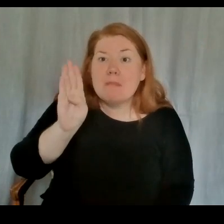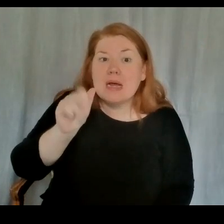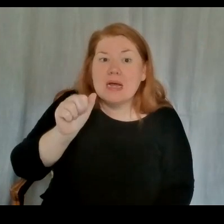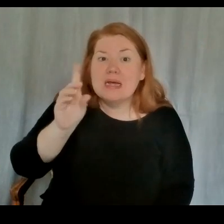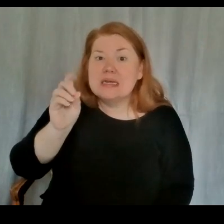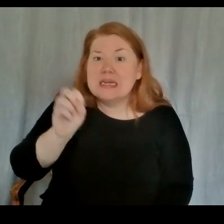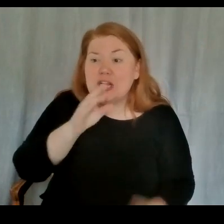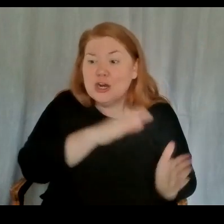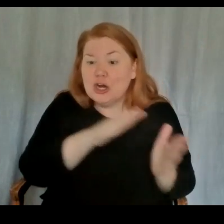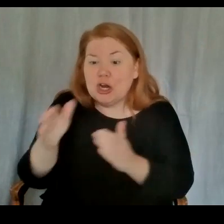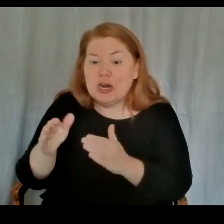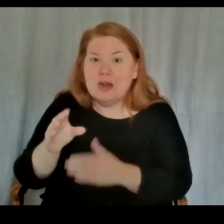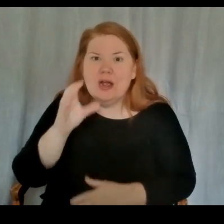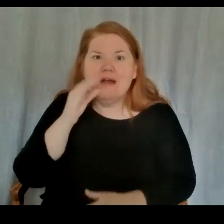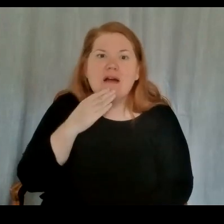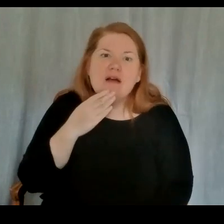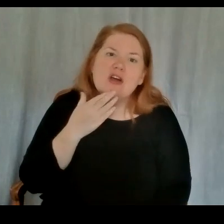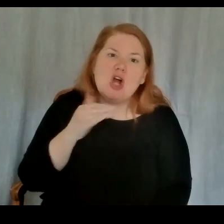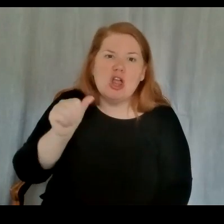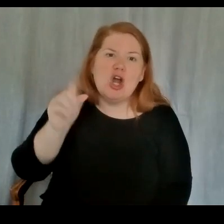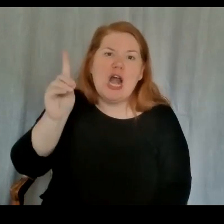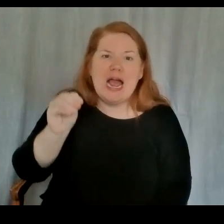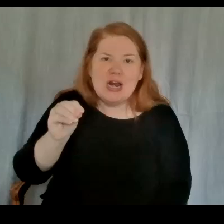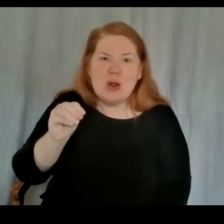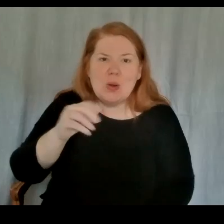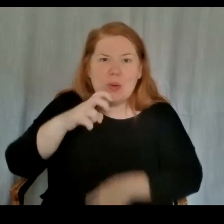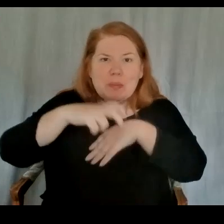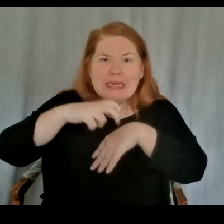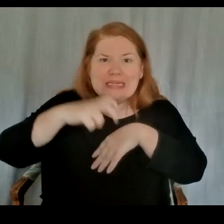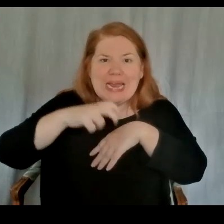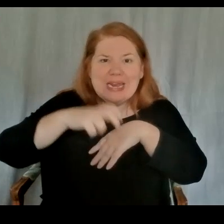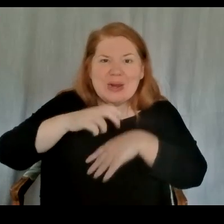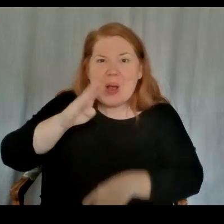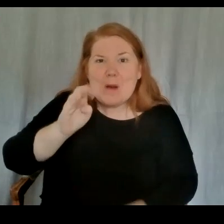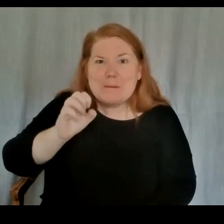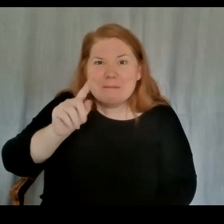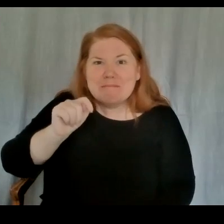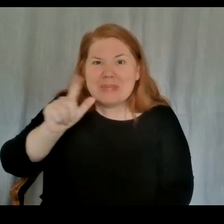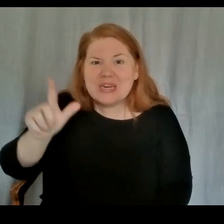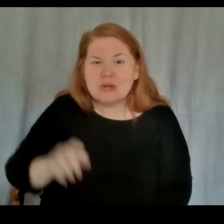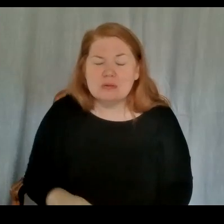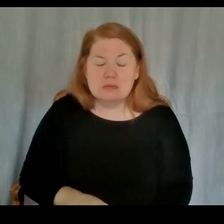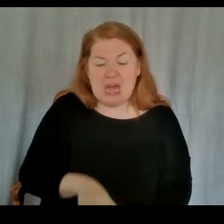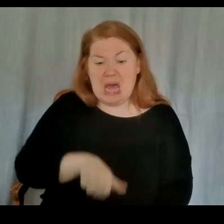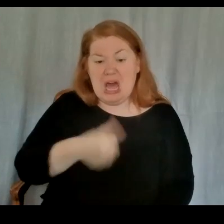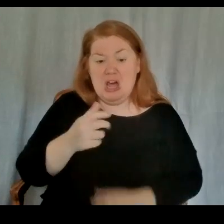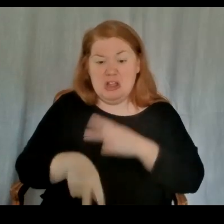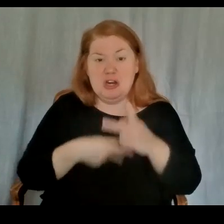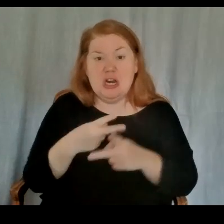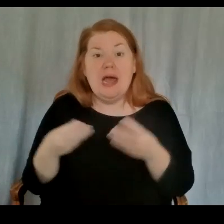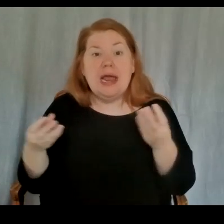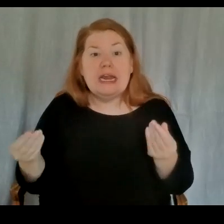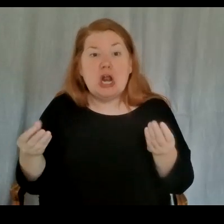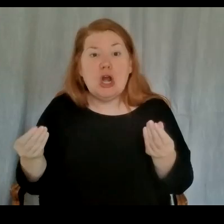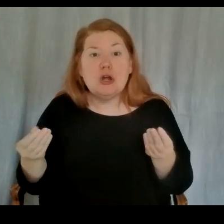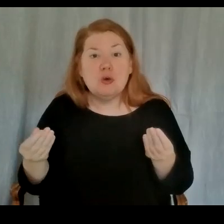potato beetle. He loves to eat potatoes. Ground beetles usually hide under